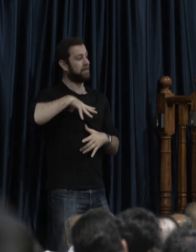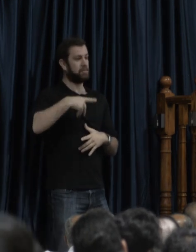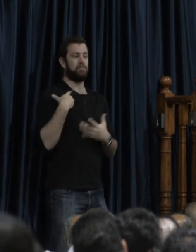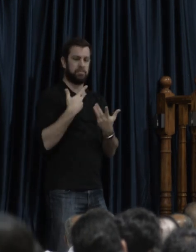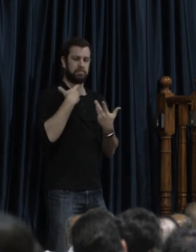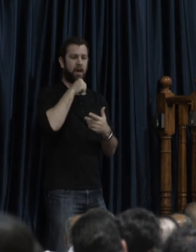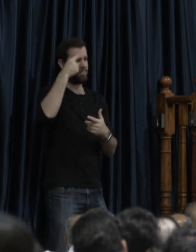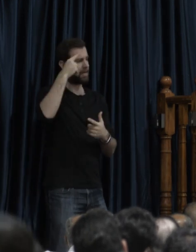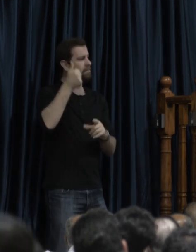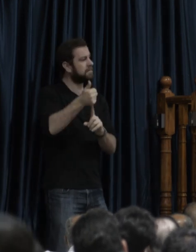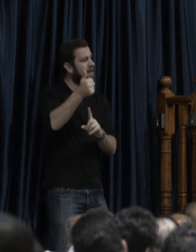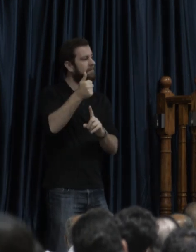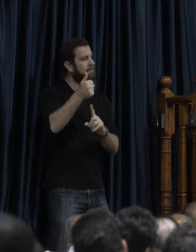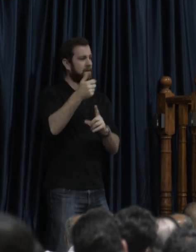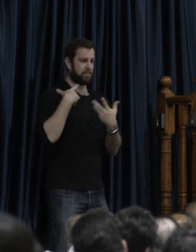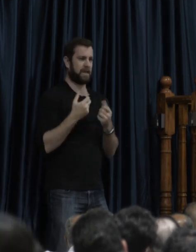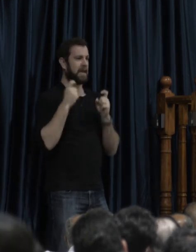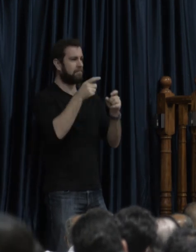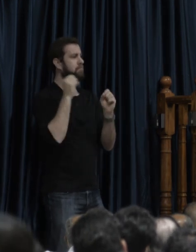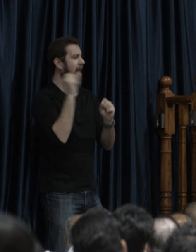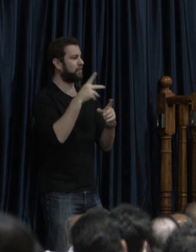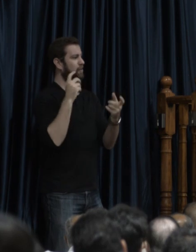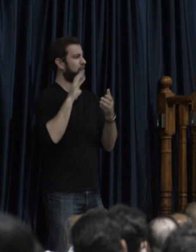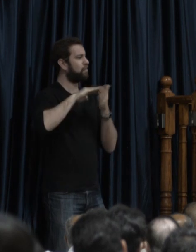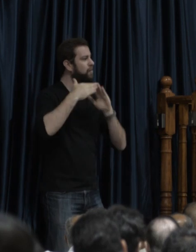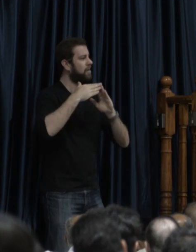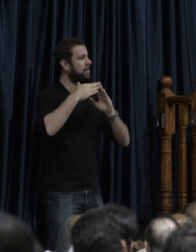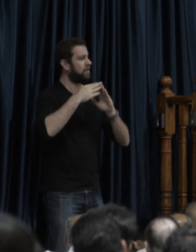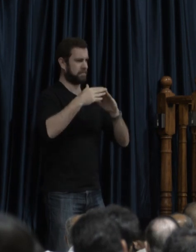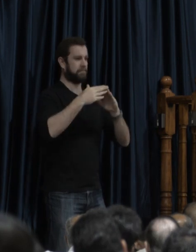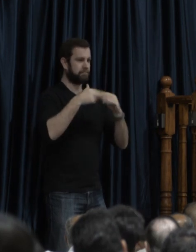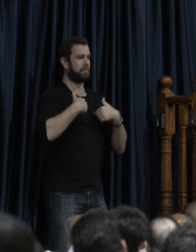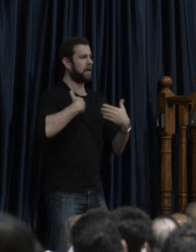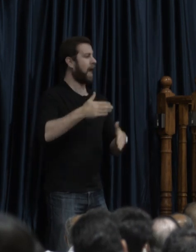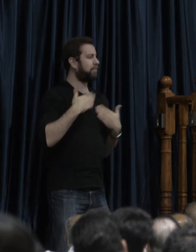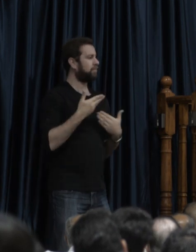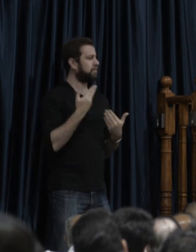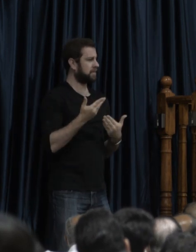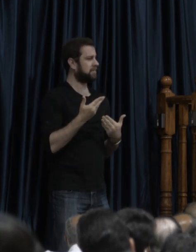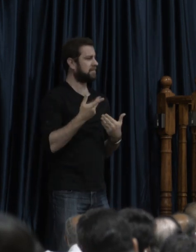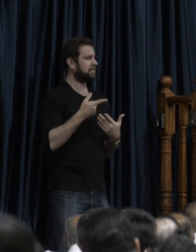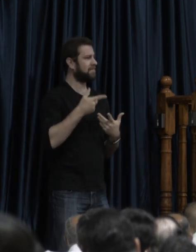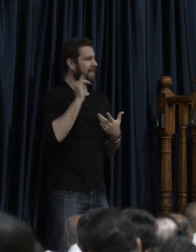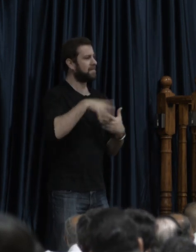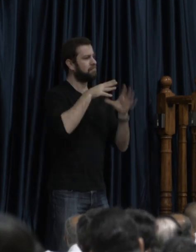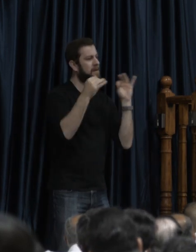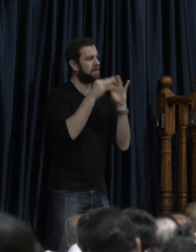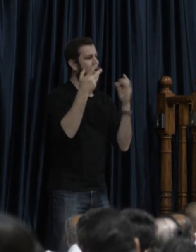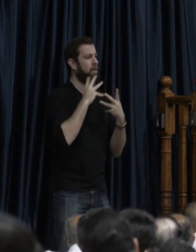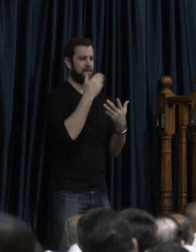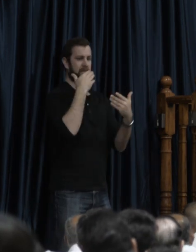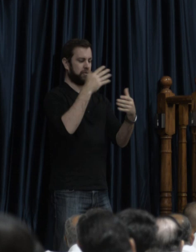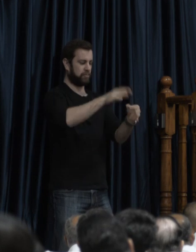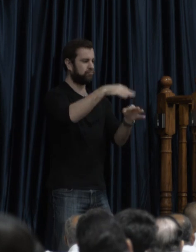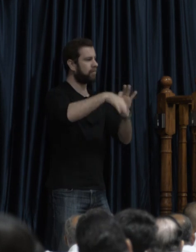the community, brings joy to me, brings happiness to me. And that's the message that I want to conclude as we bid farewell to the